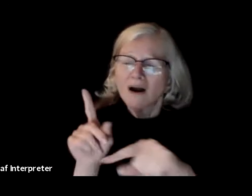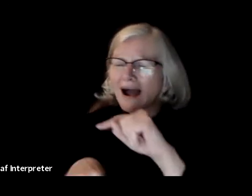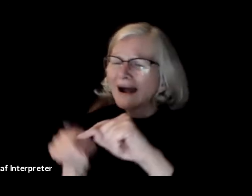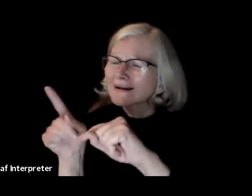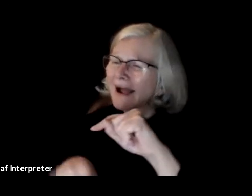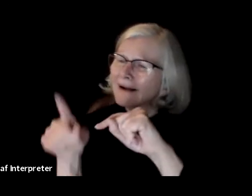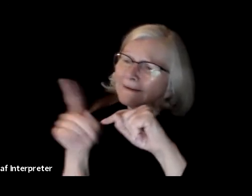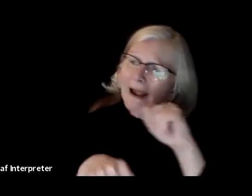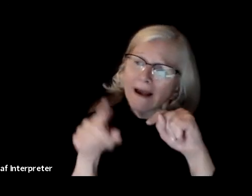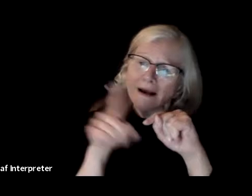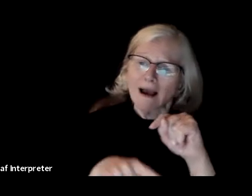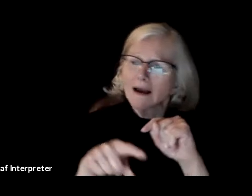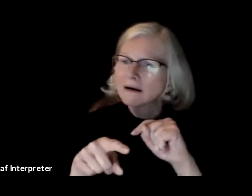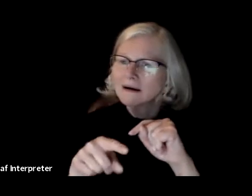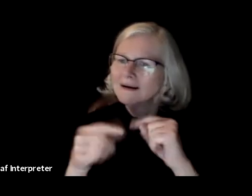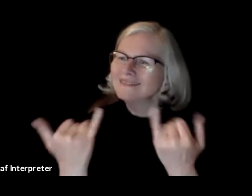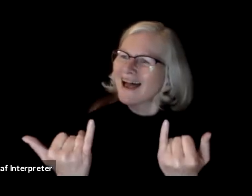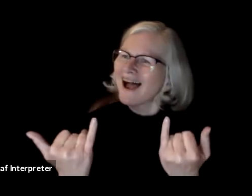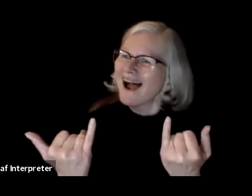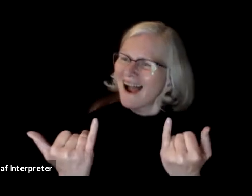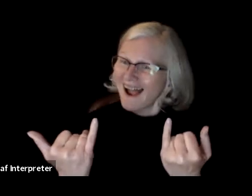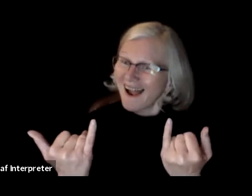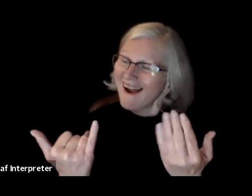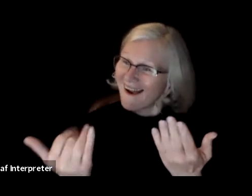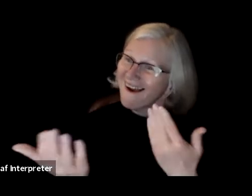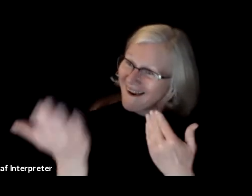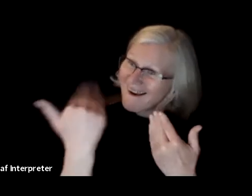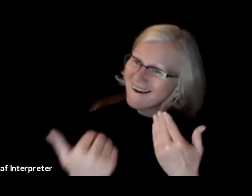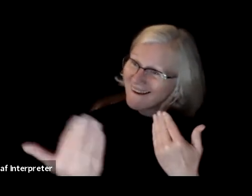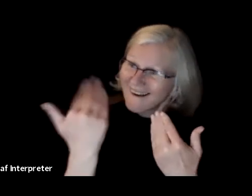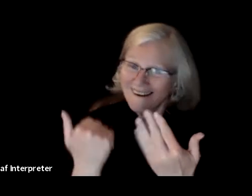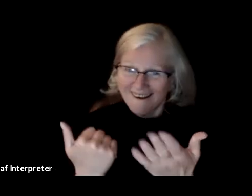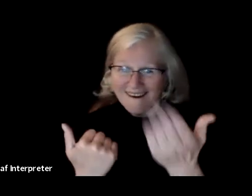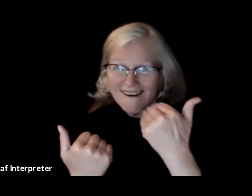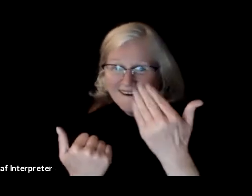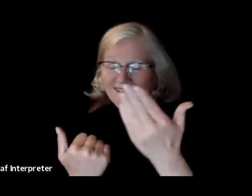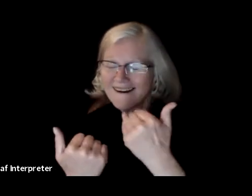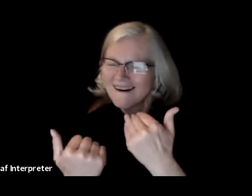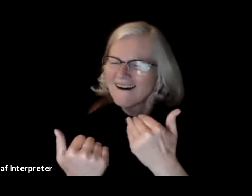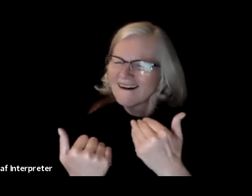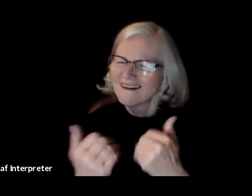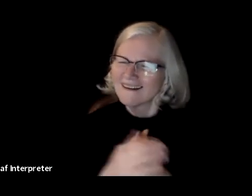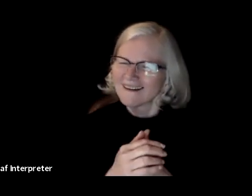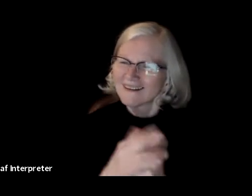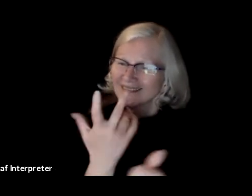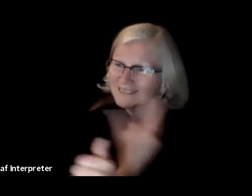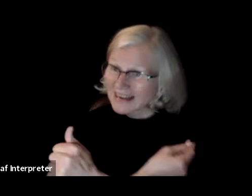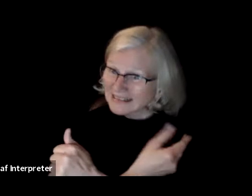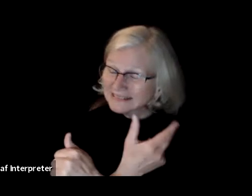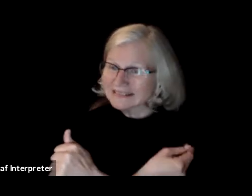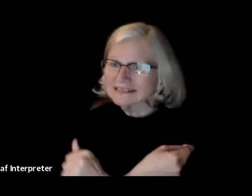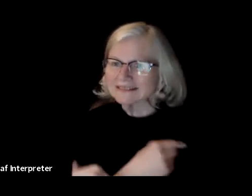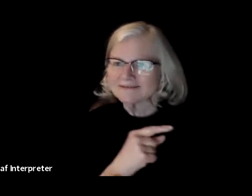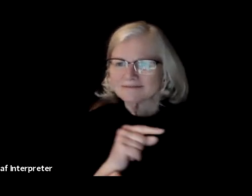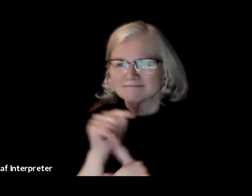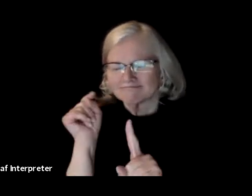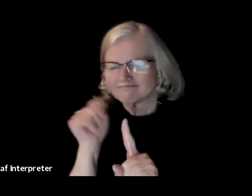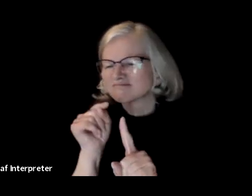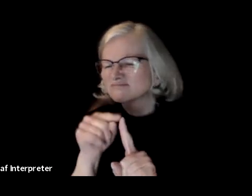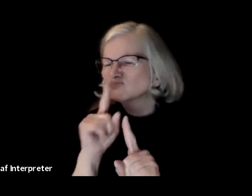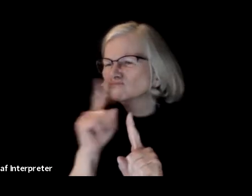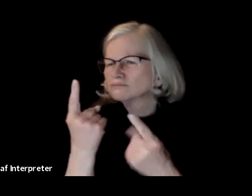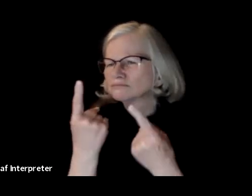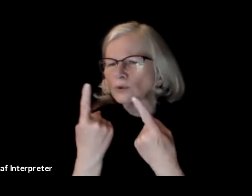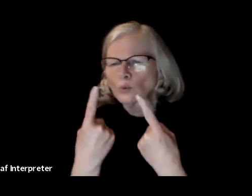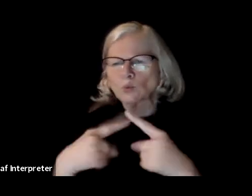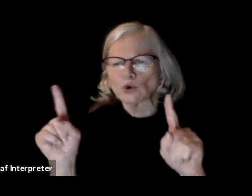the efficacy of vaccination in our settings is evident both in the drop in cases tied to our settings,